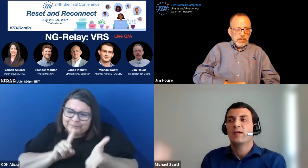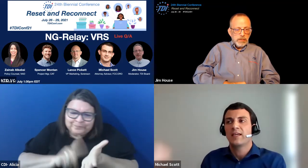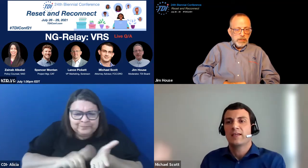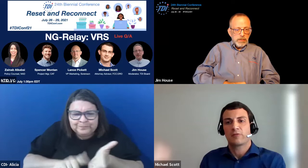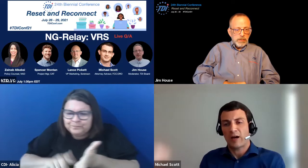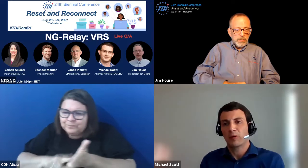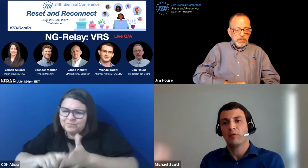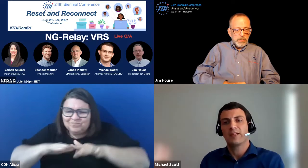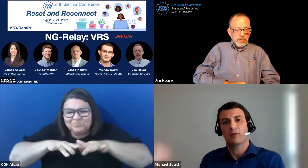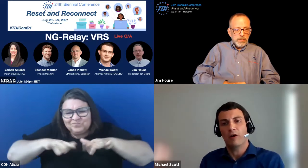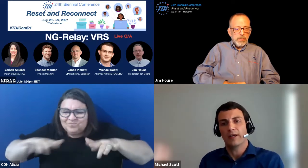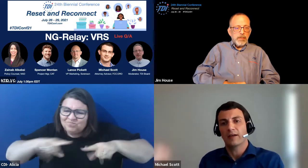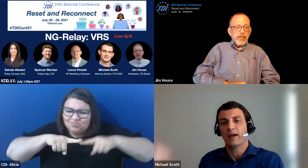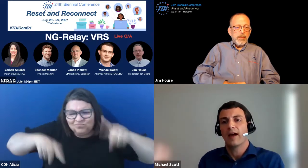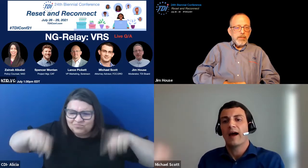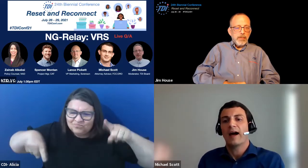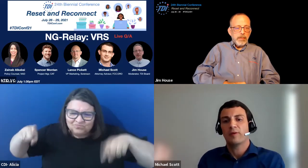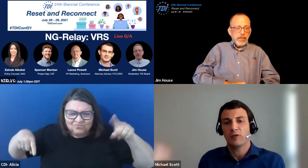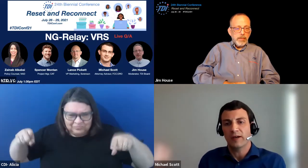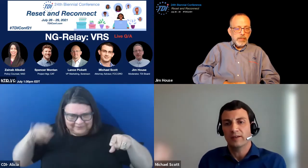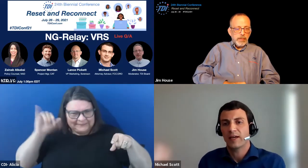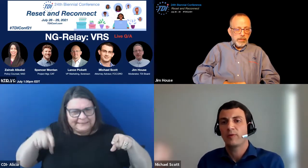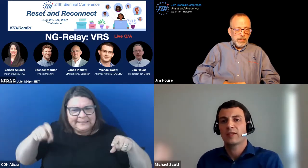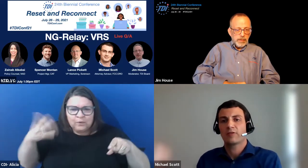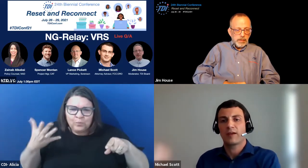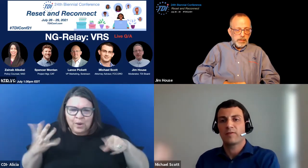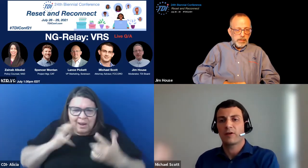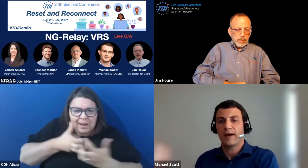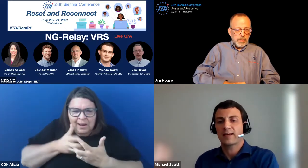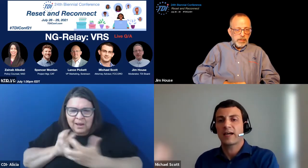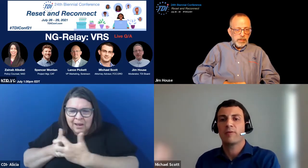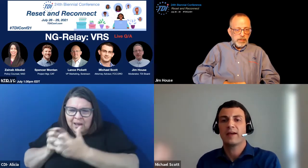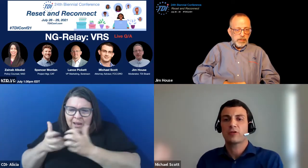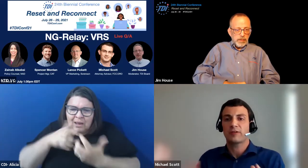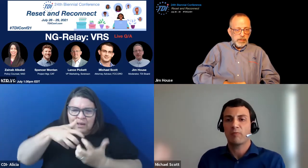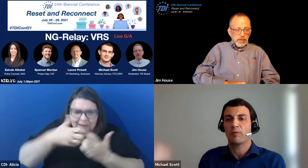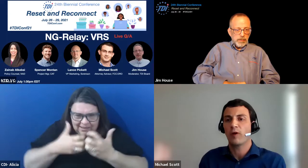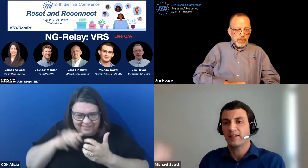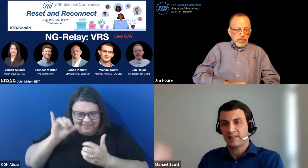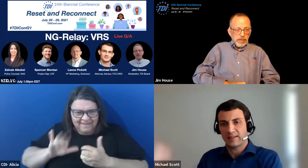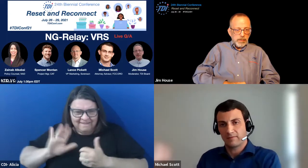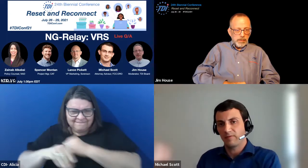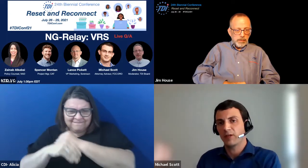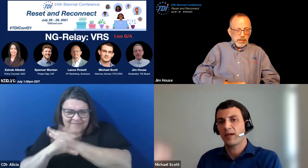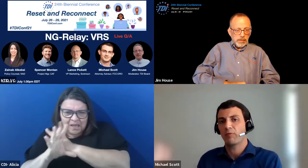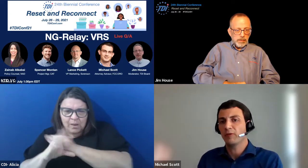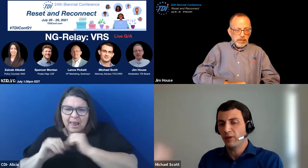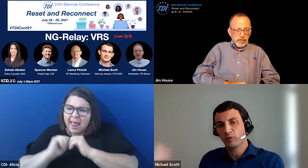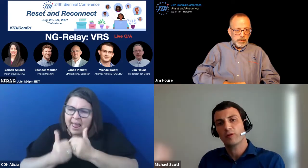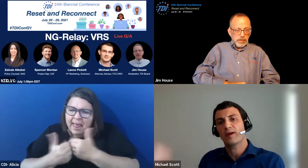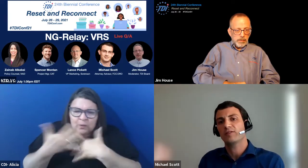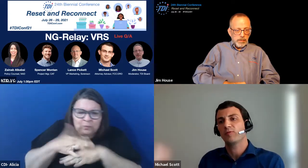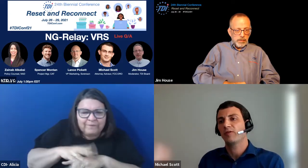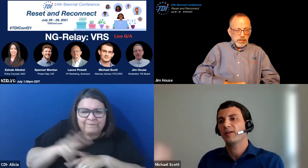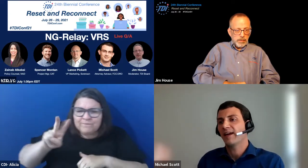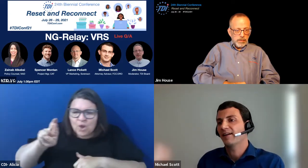know, we need interoperable video calling. How do we do it? How do we integrate VRS? How do we make sure 911 gets that video capability? Those